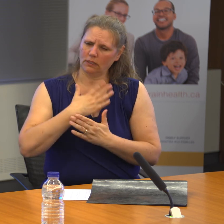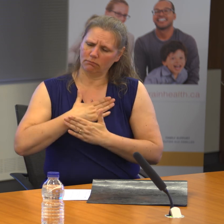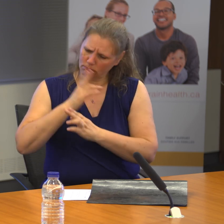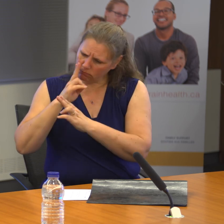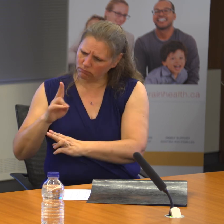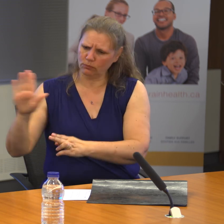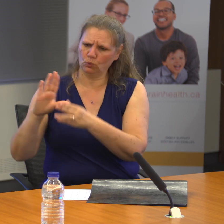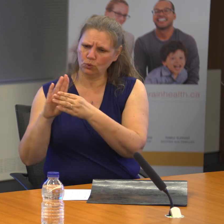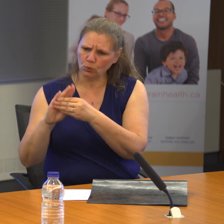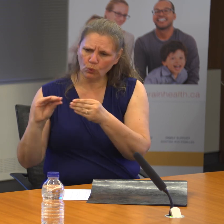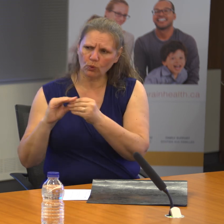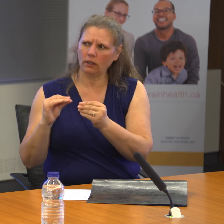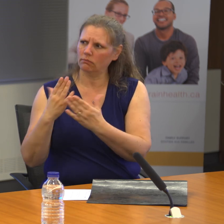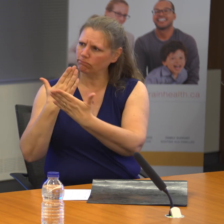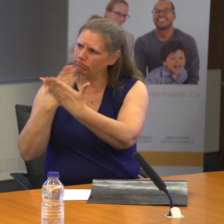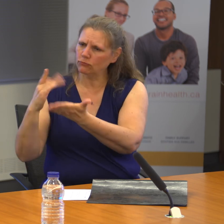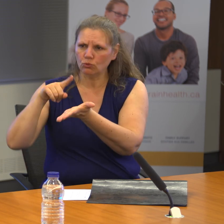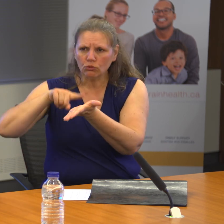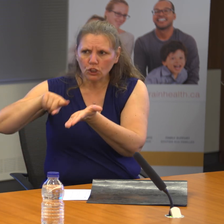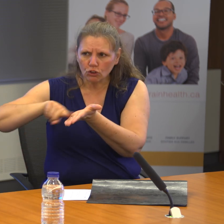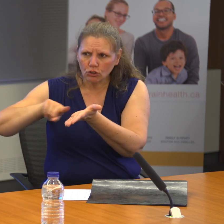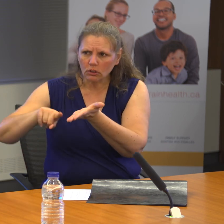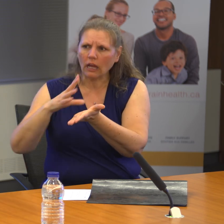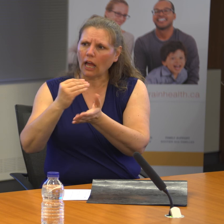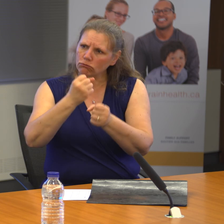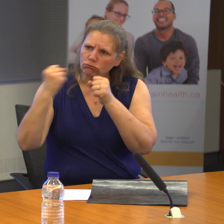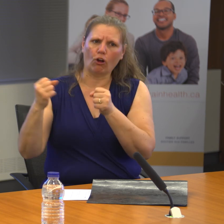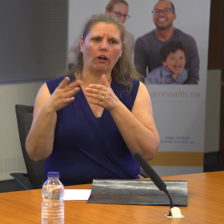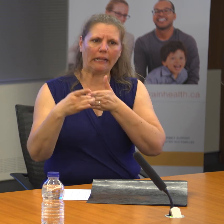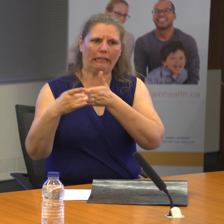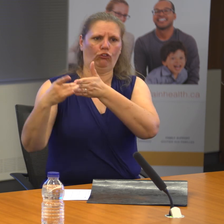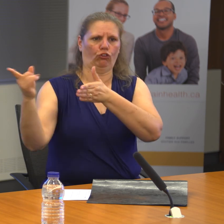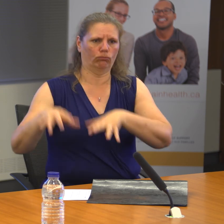I appreciate your research and the leadership you're taking in our